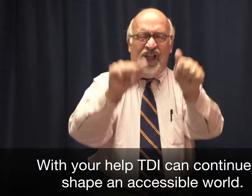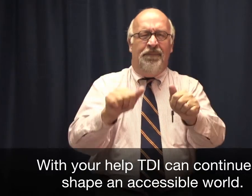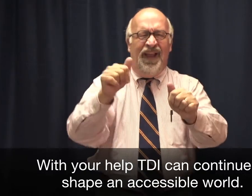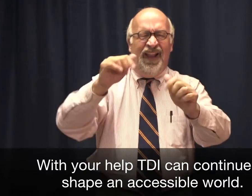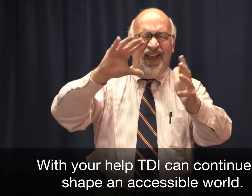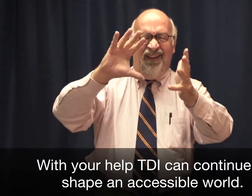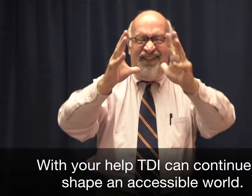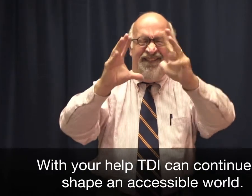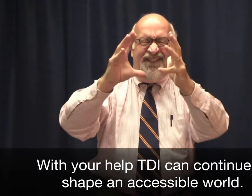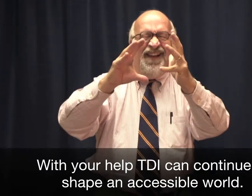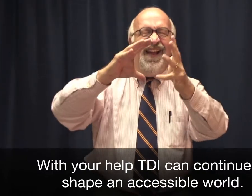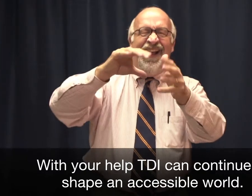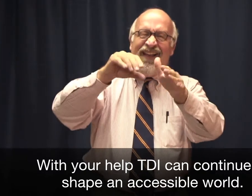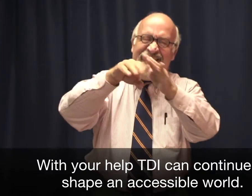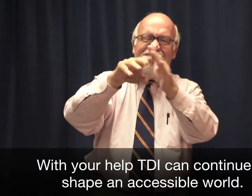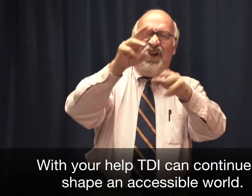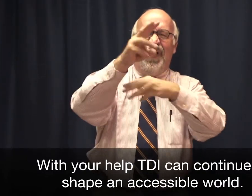an accessible world.